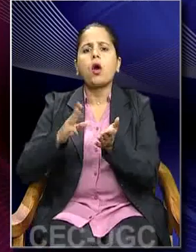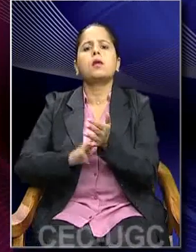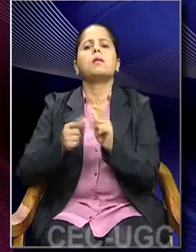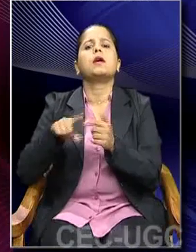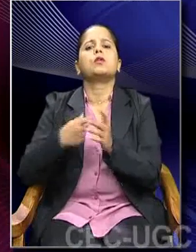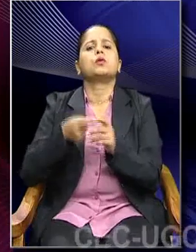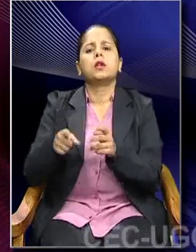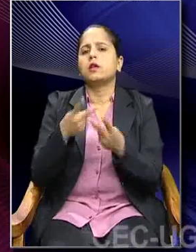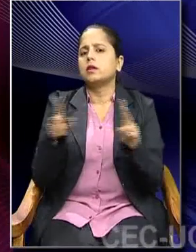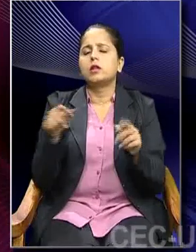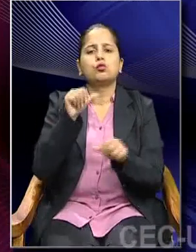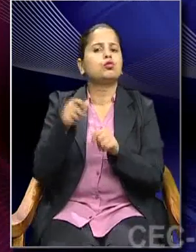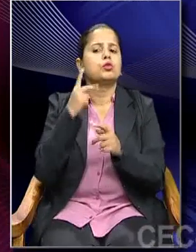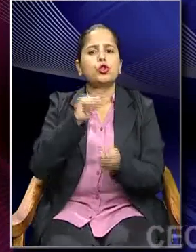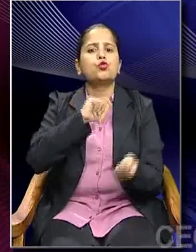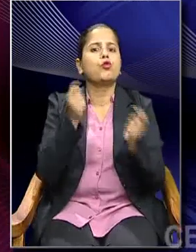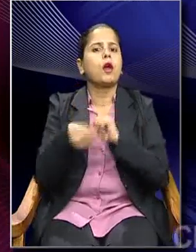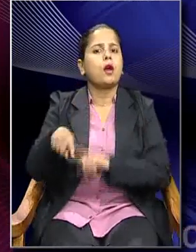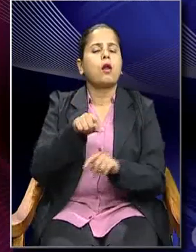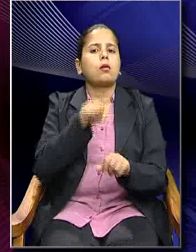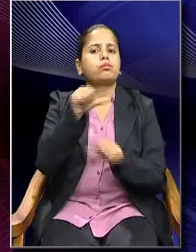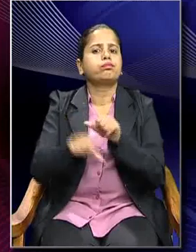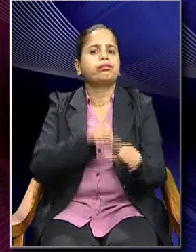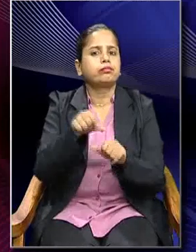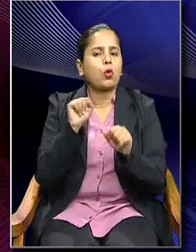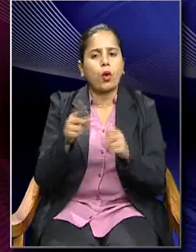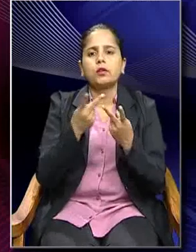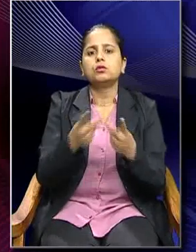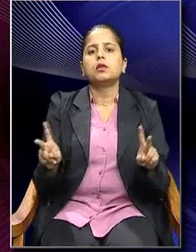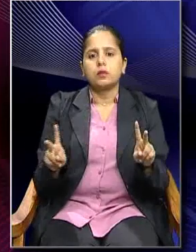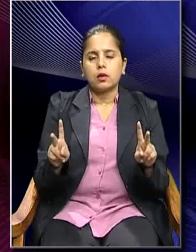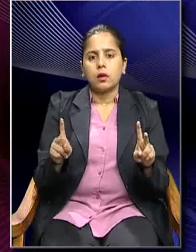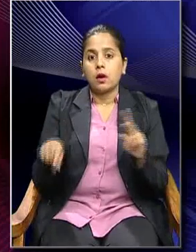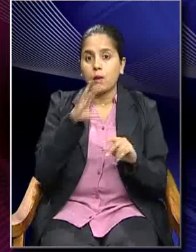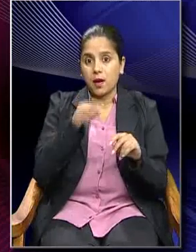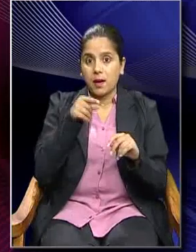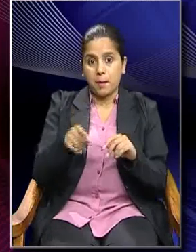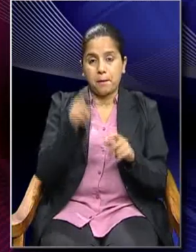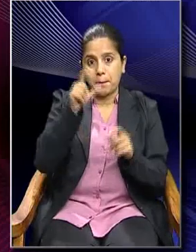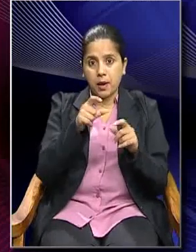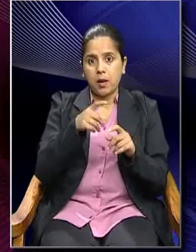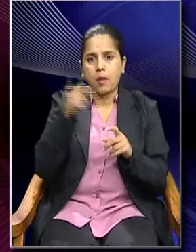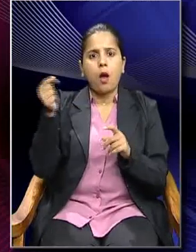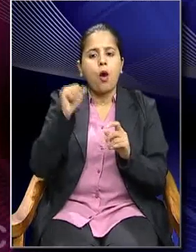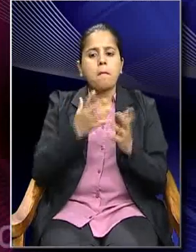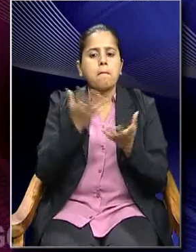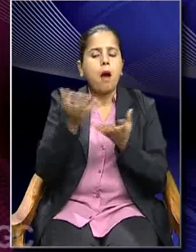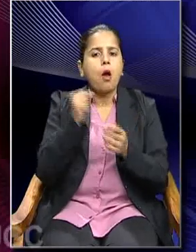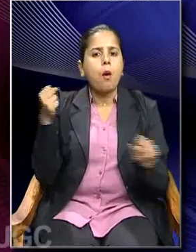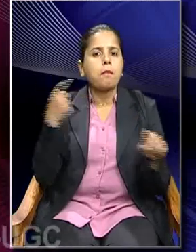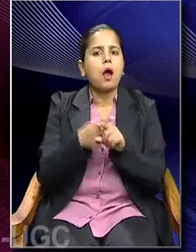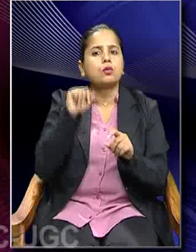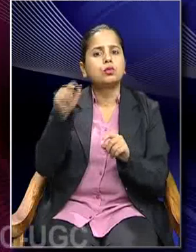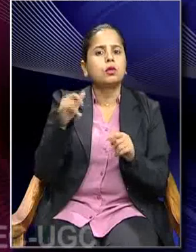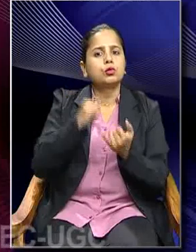different speed in which they are progressing. So obviously, because it's a market-oriented society, it's more in